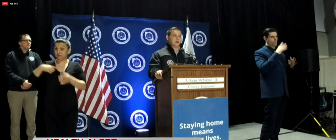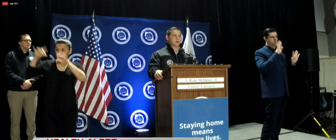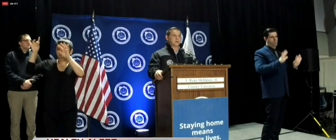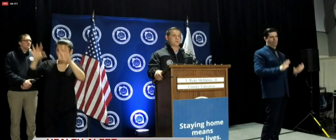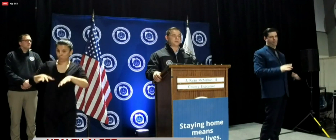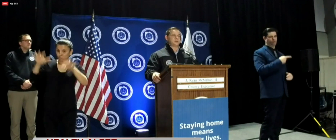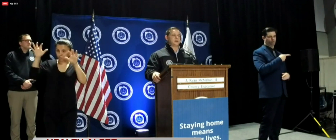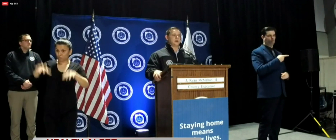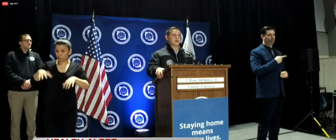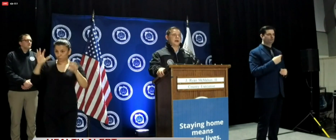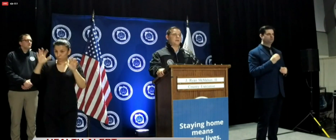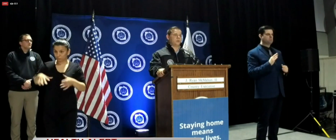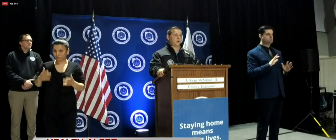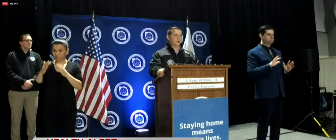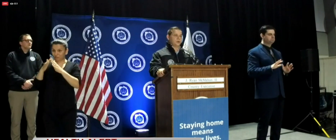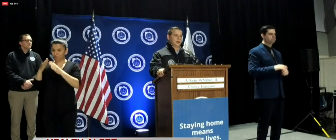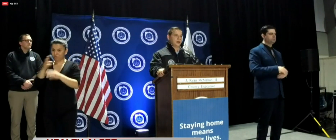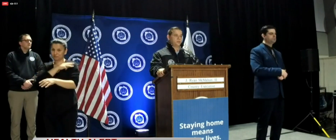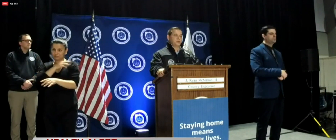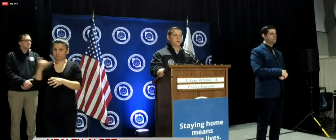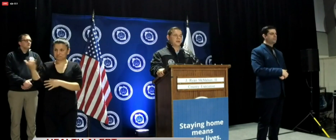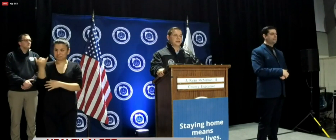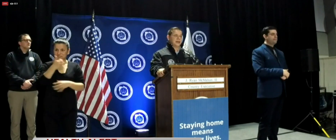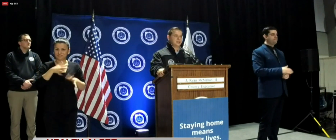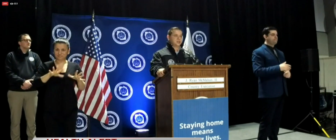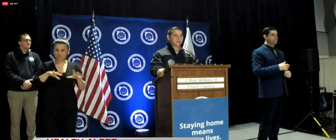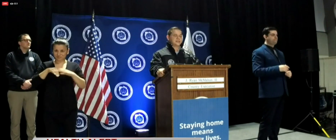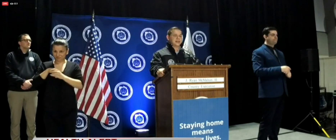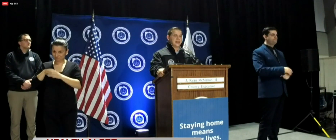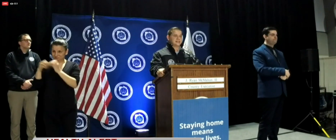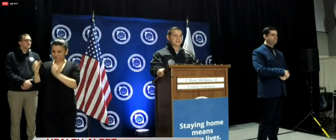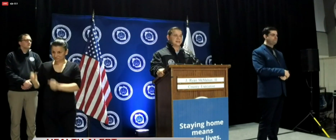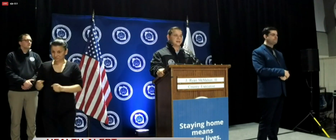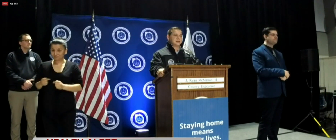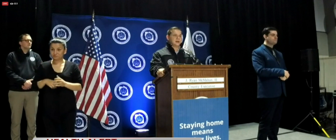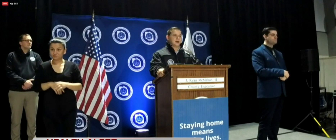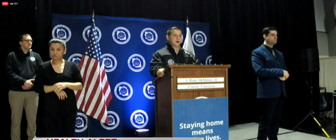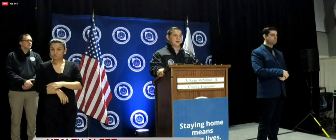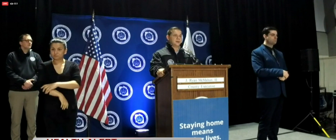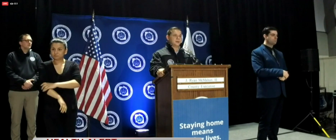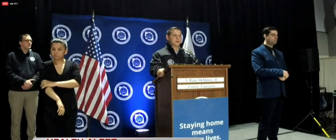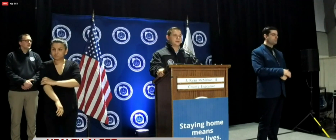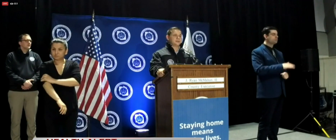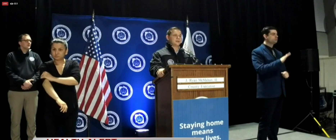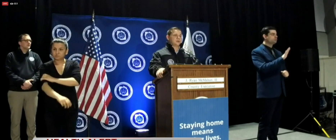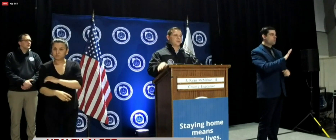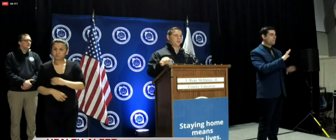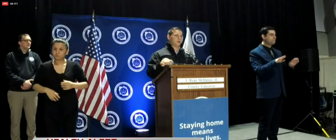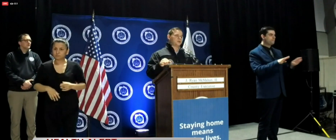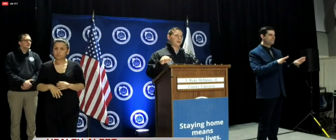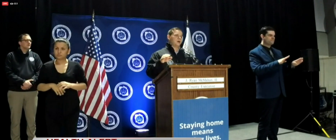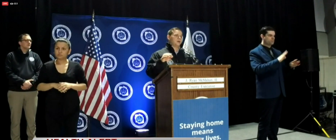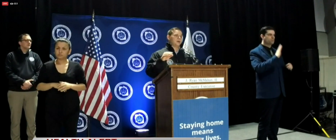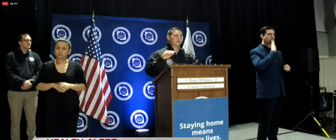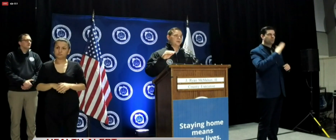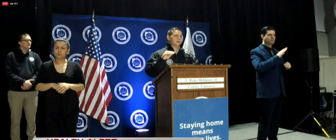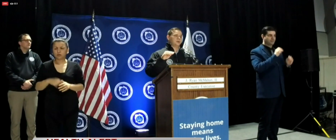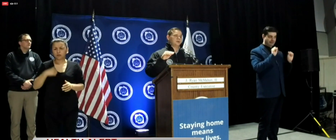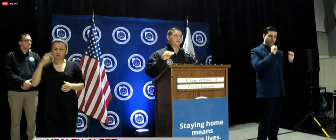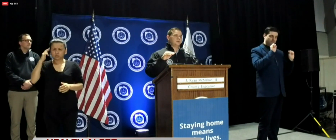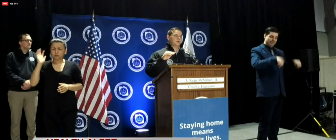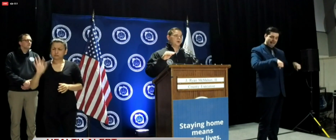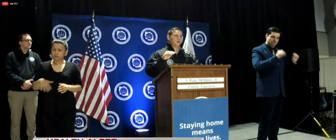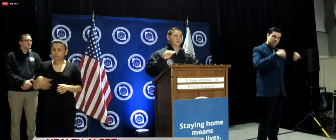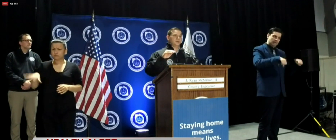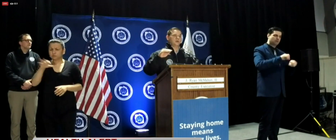drive outcomes down the road, and I know people are getting anxious and antsy. They're seeing reports about